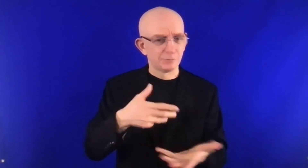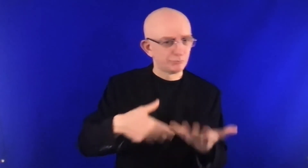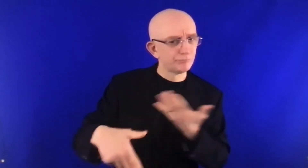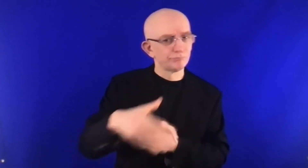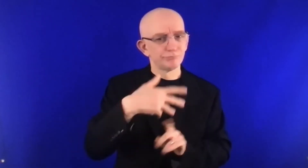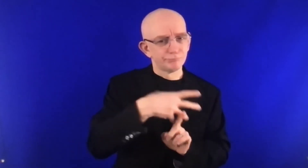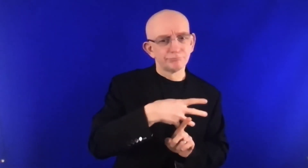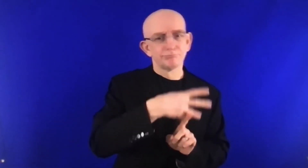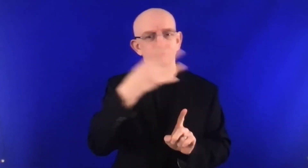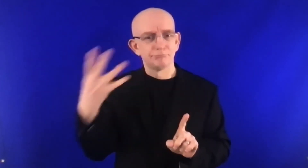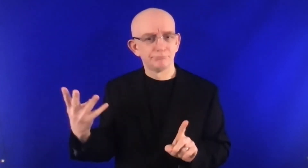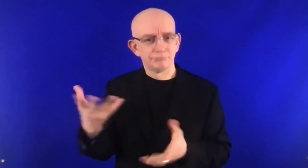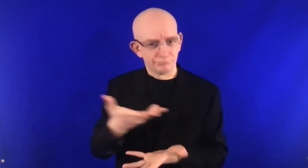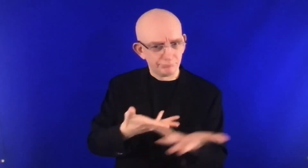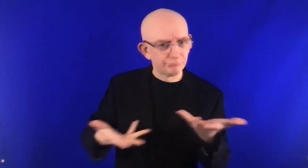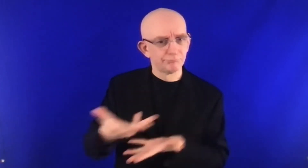disability.